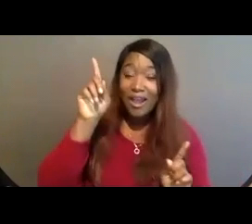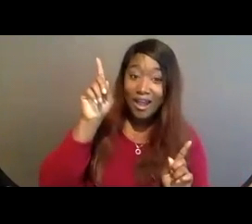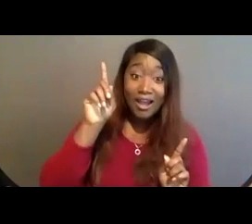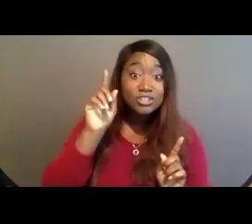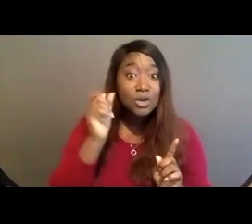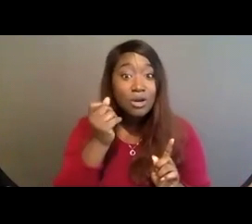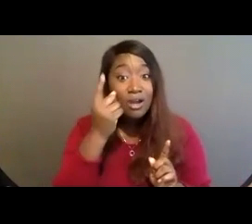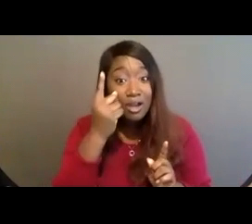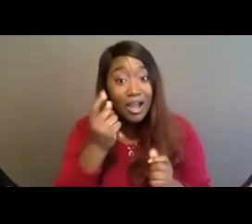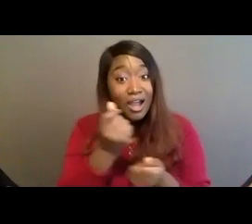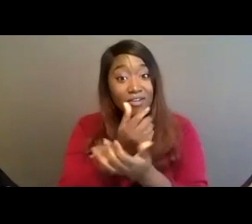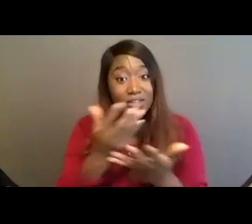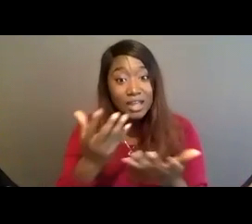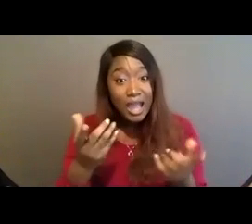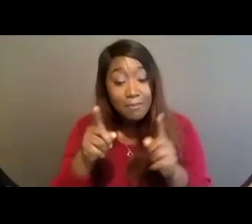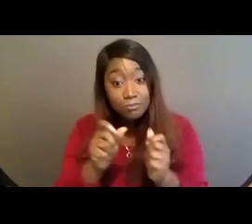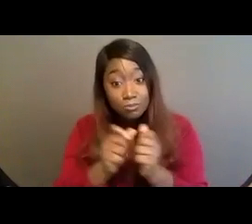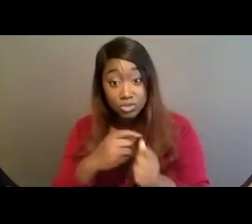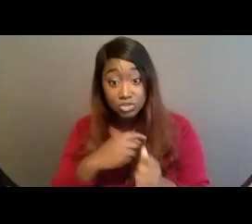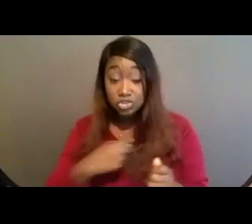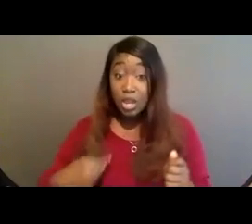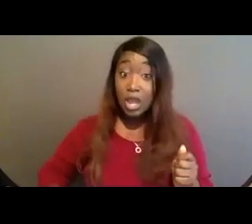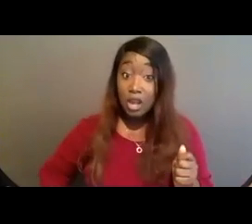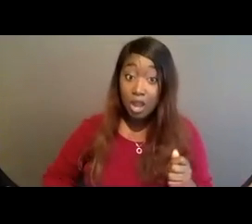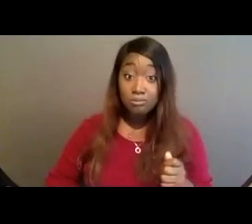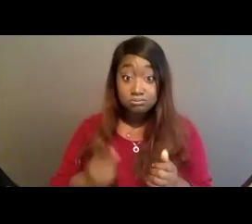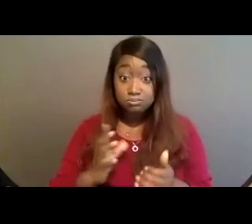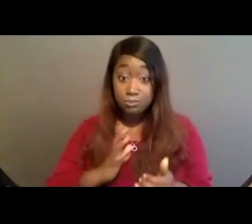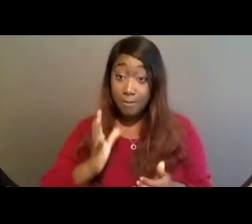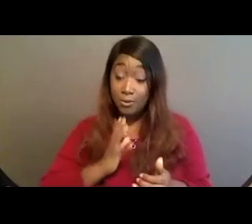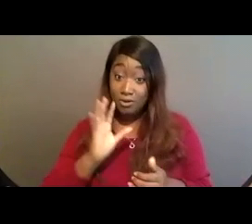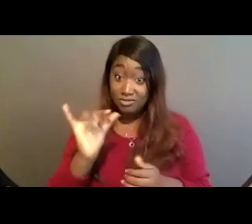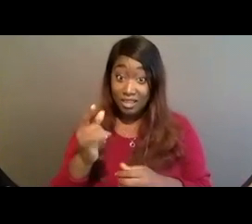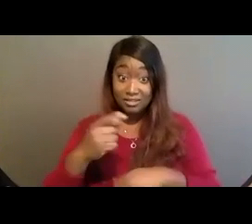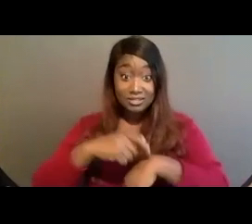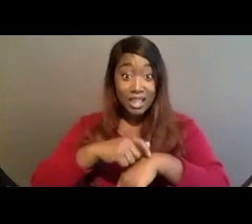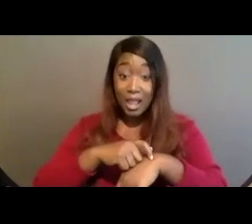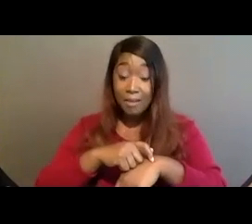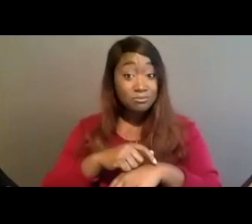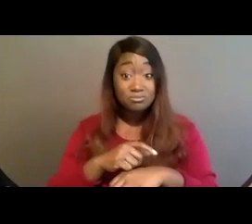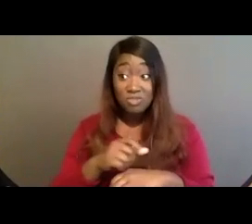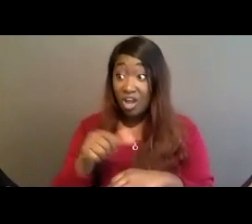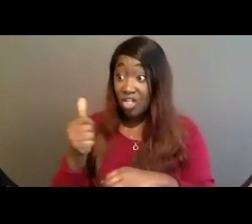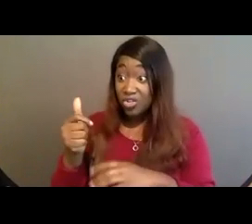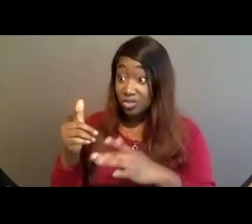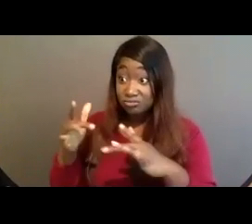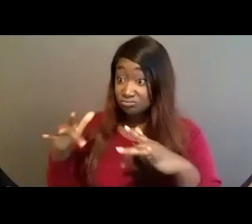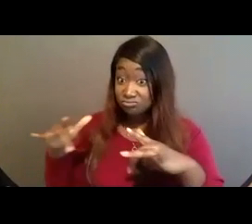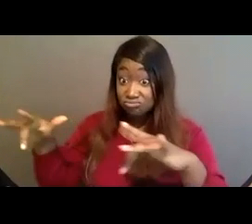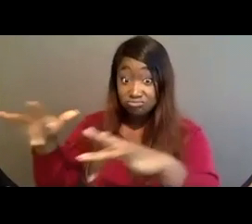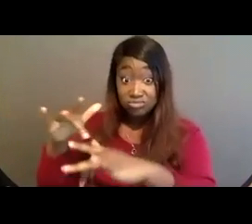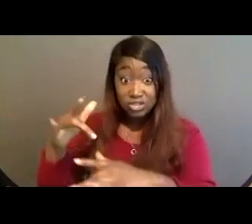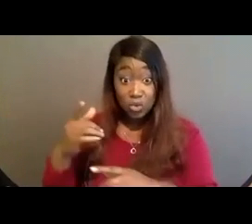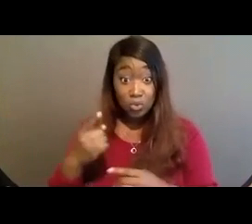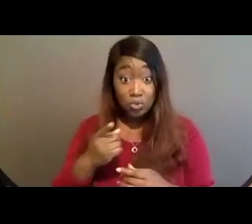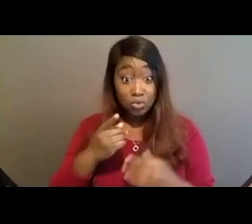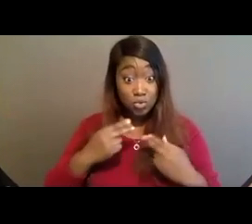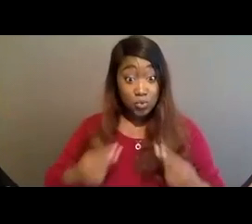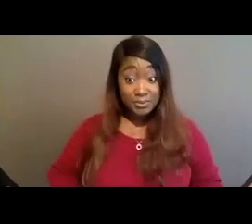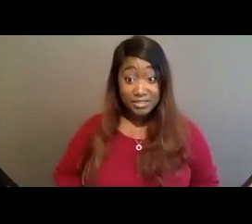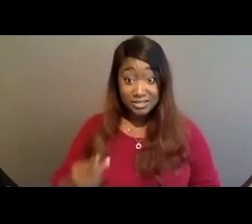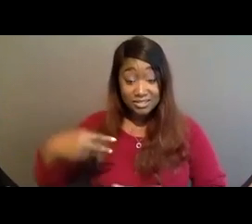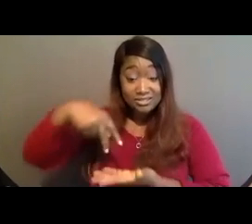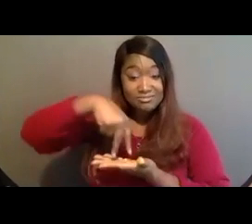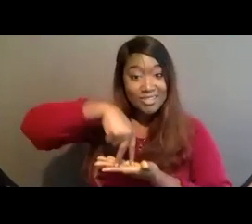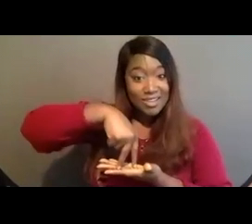at the time, none other but humans stood upright. And so this upright orientation in our